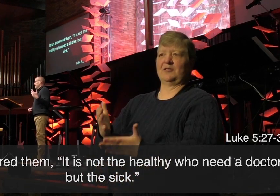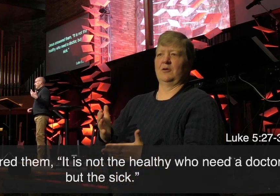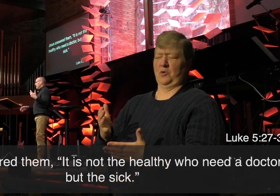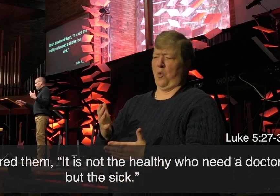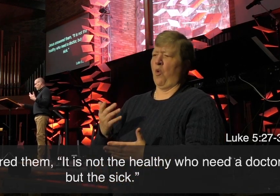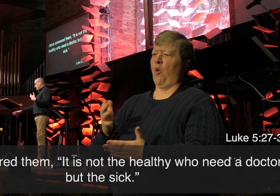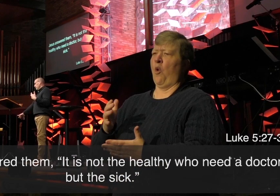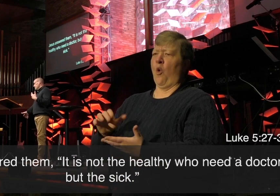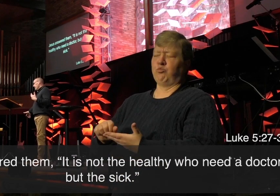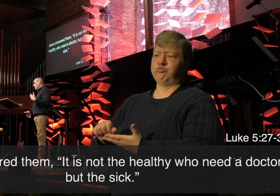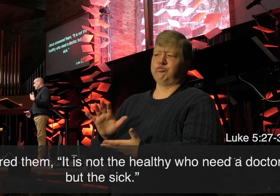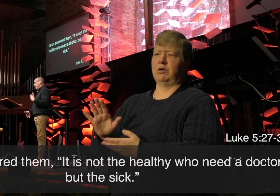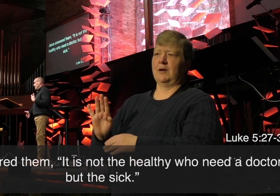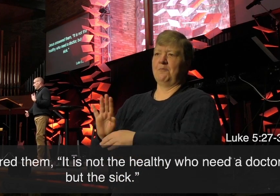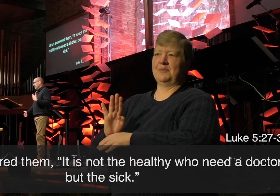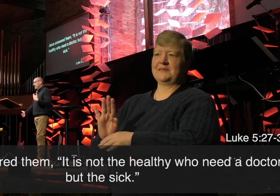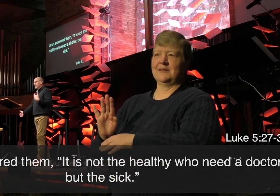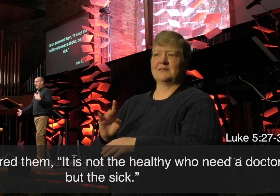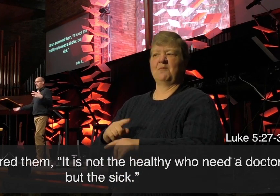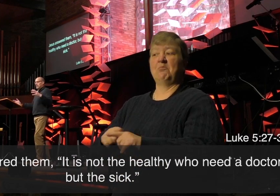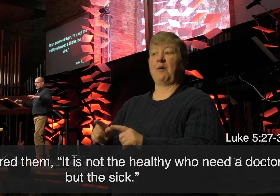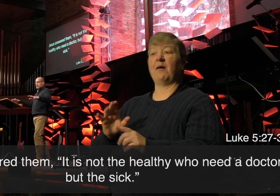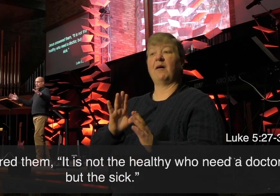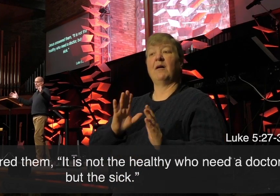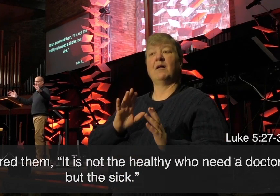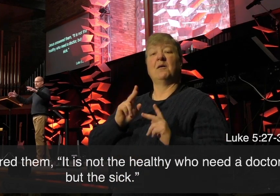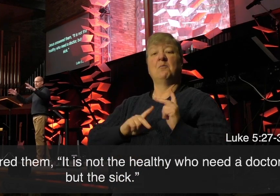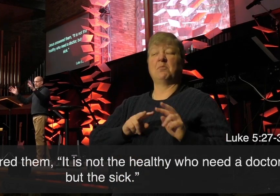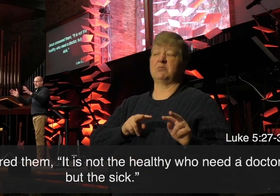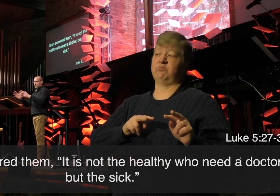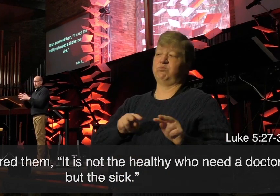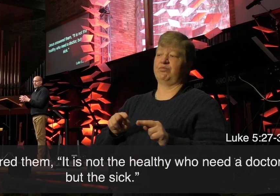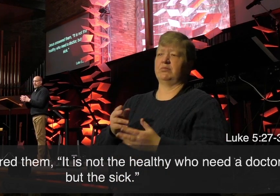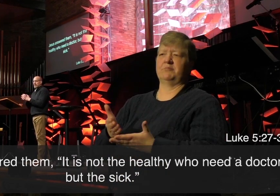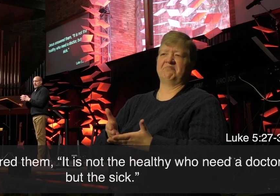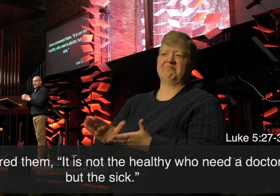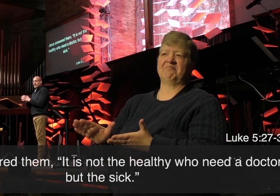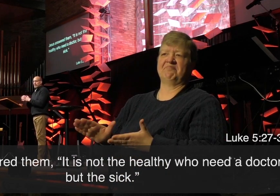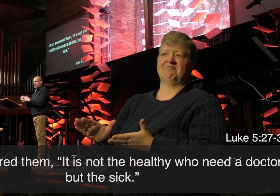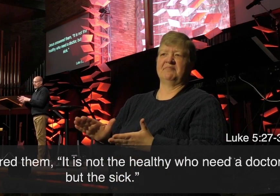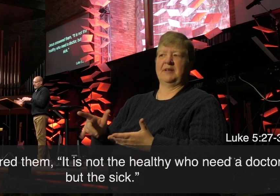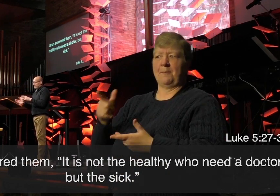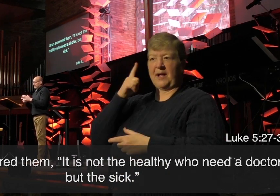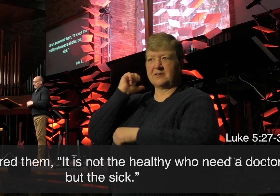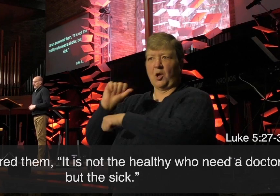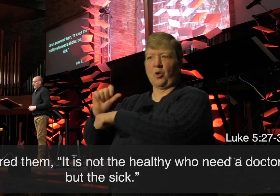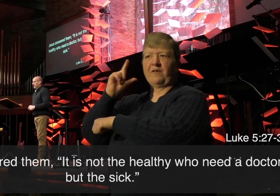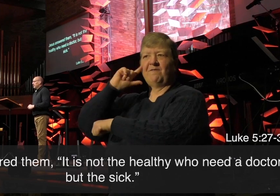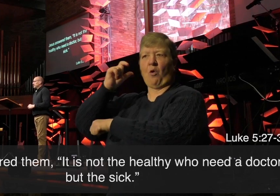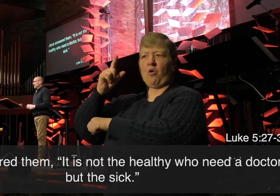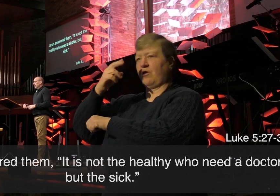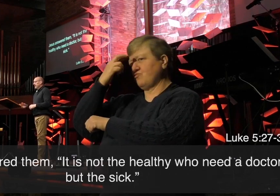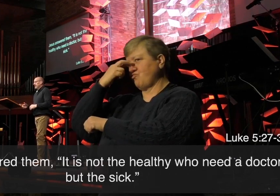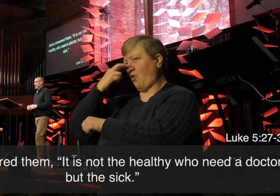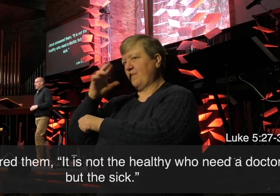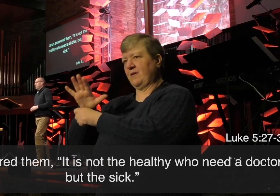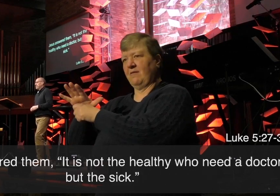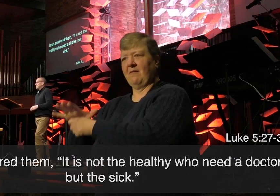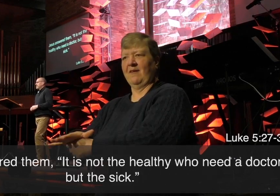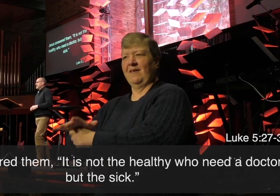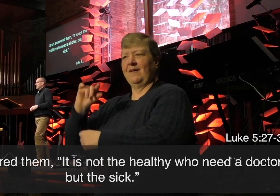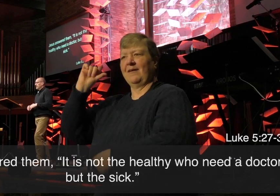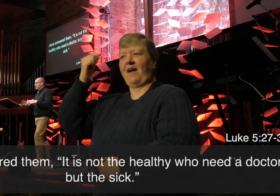business, but he was an outcast in his town because he was working for the oppressive Roman government, and his neighbors would have hated